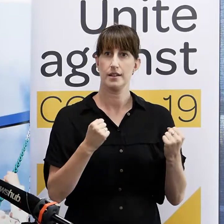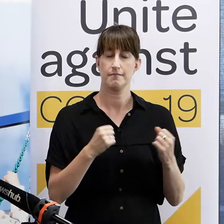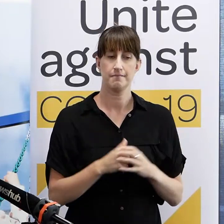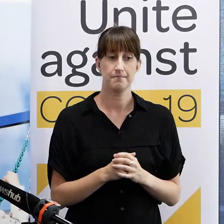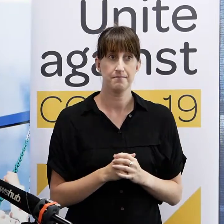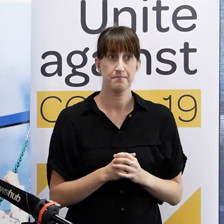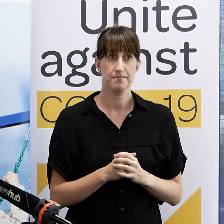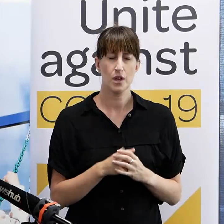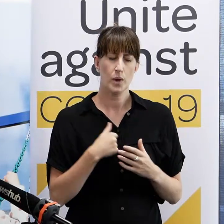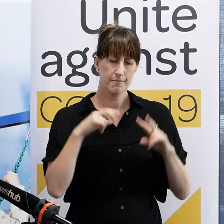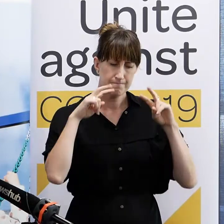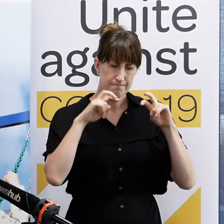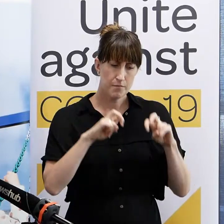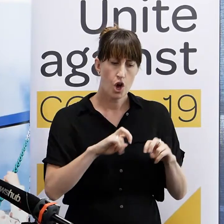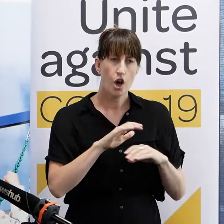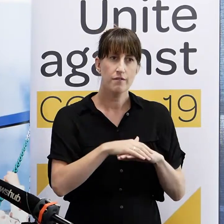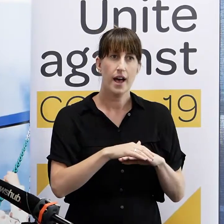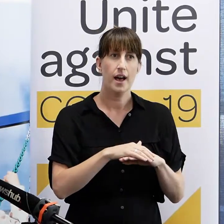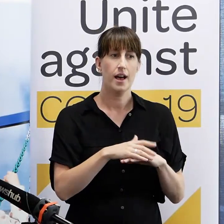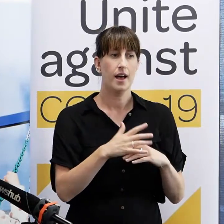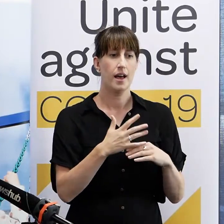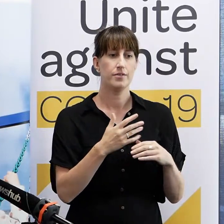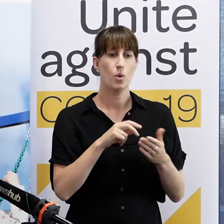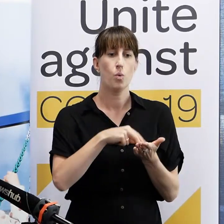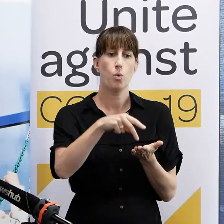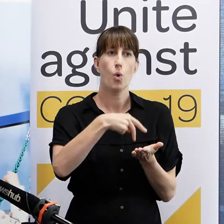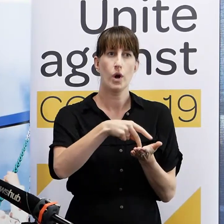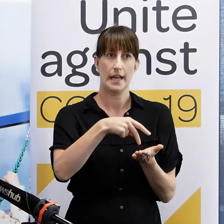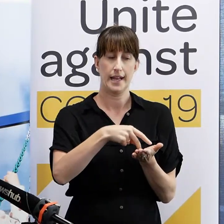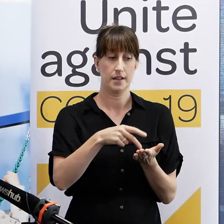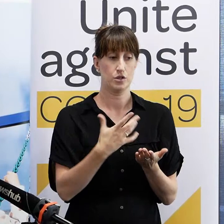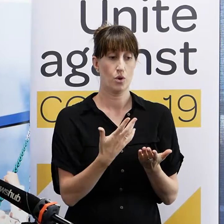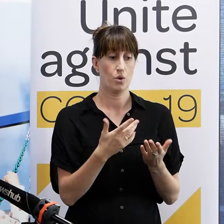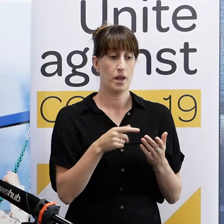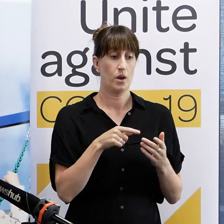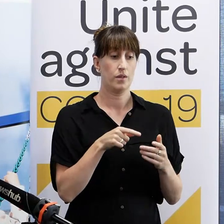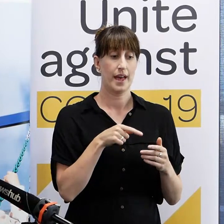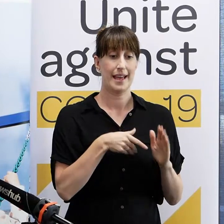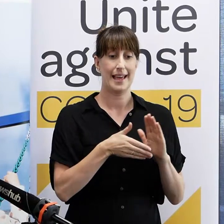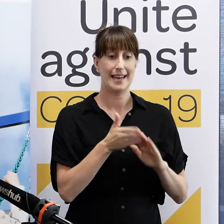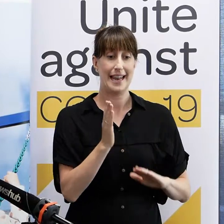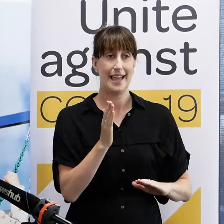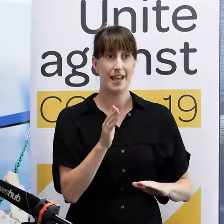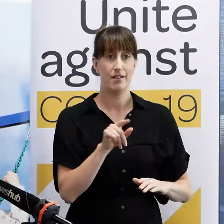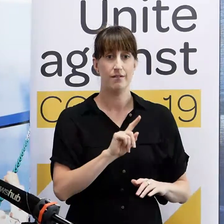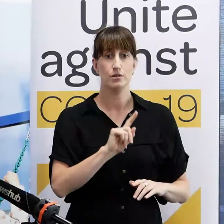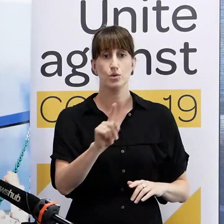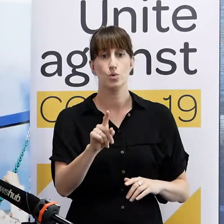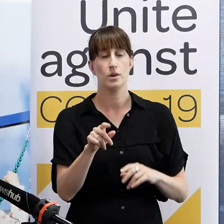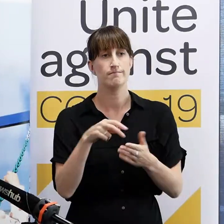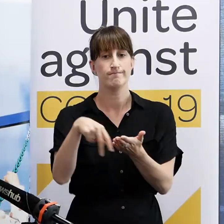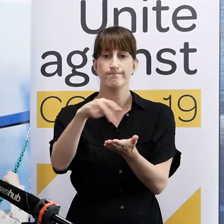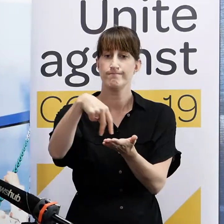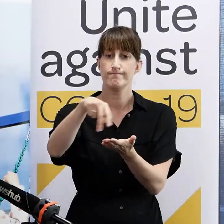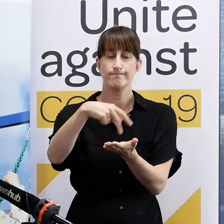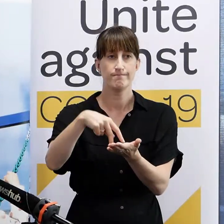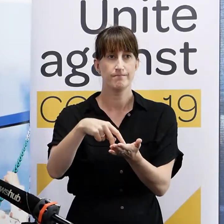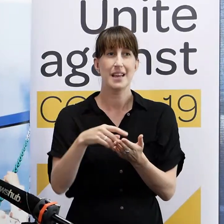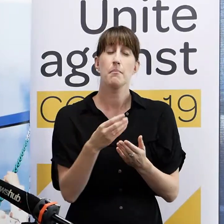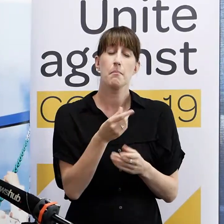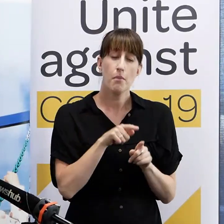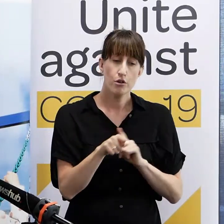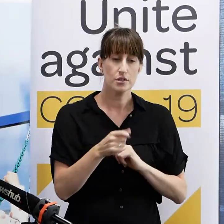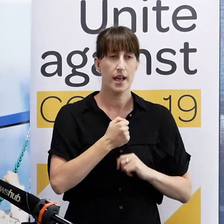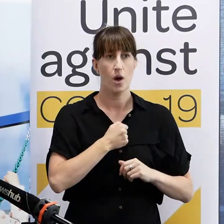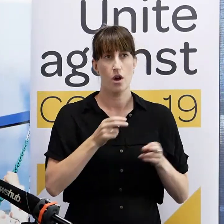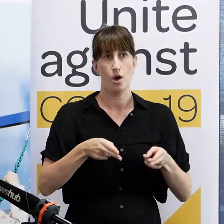walks that occur from 4 facilities in the Auckland area. While exercise occurs on site at most of our facilities, for